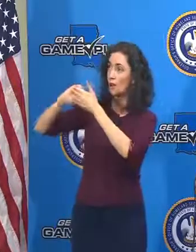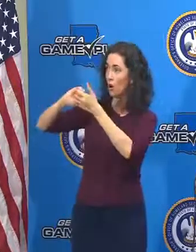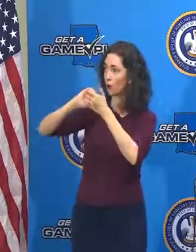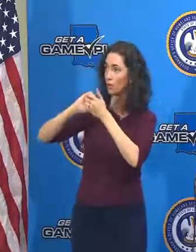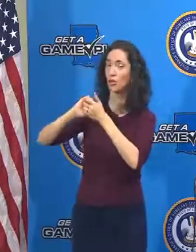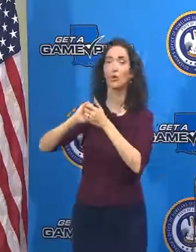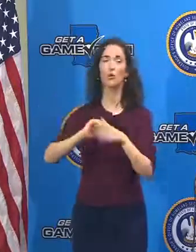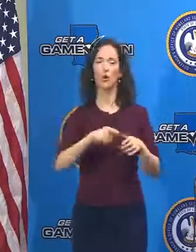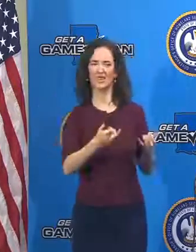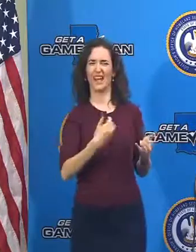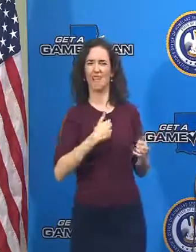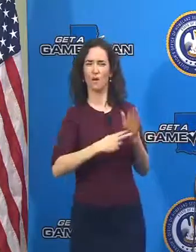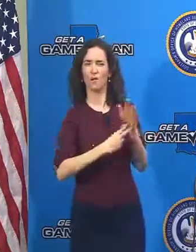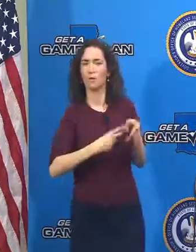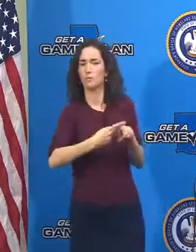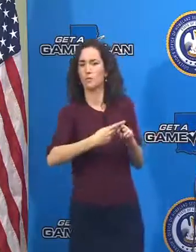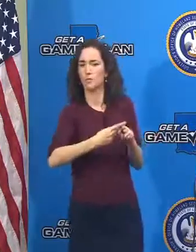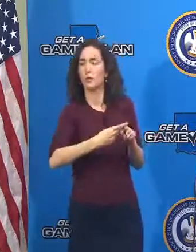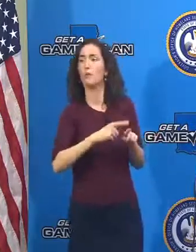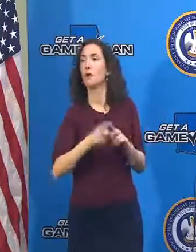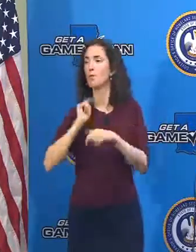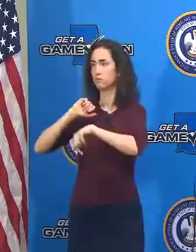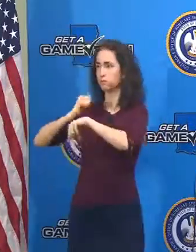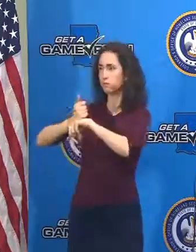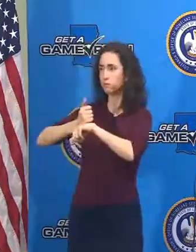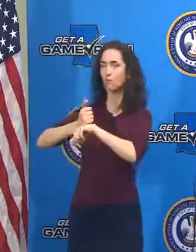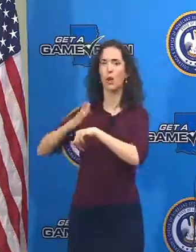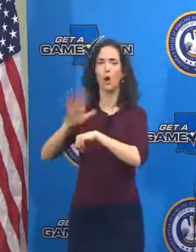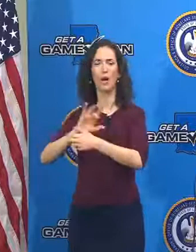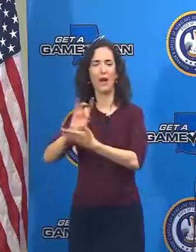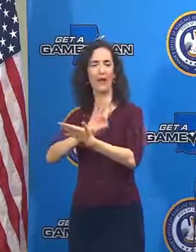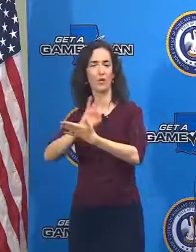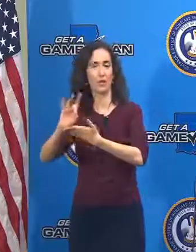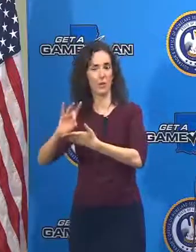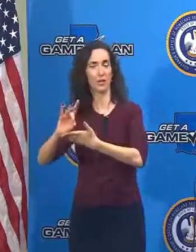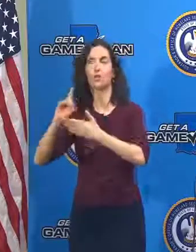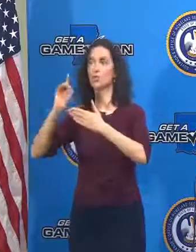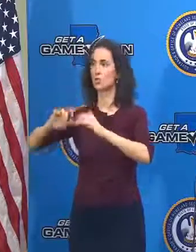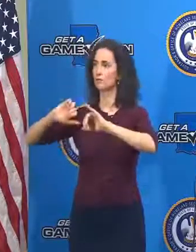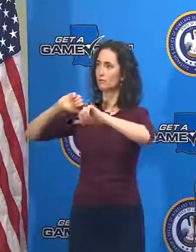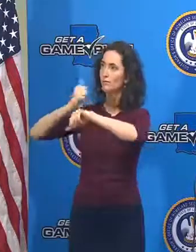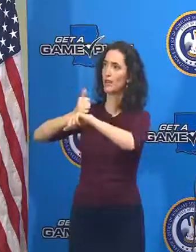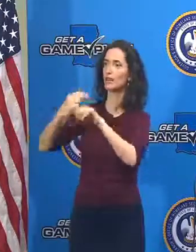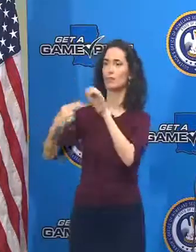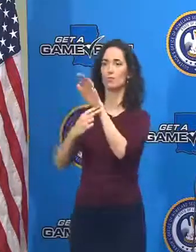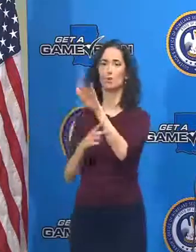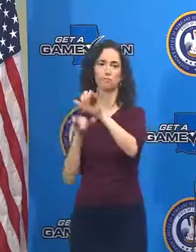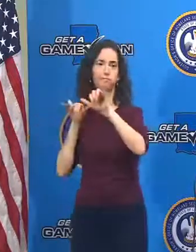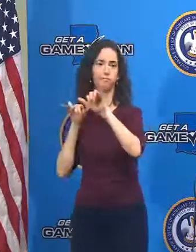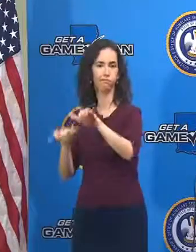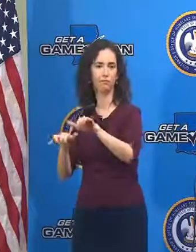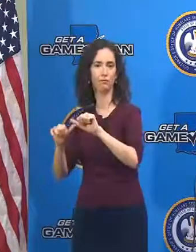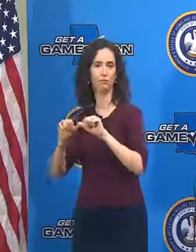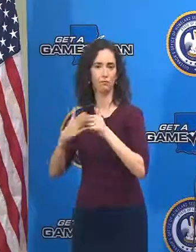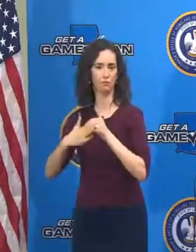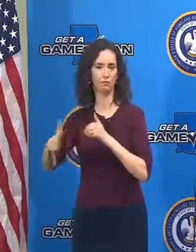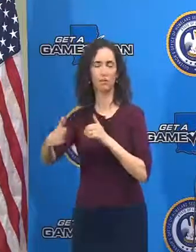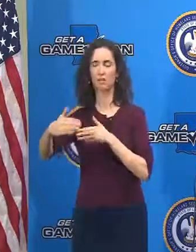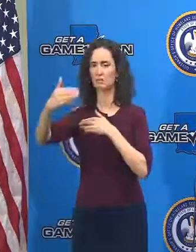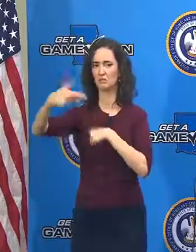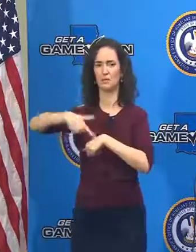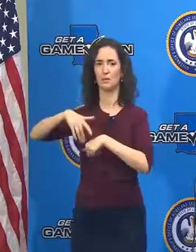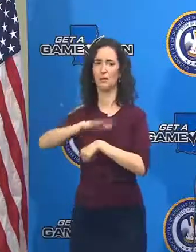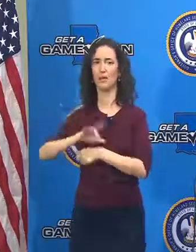not be load posted. Within the 8-week window, we're trying to accelerate that even more. And then the department has also